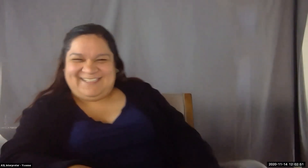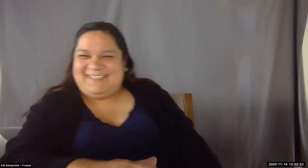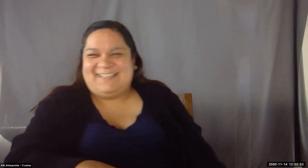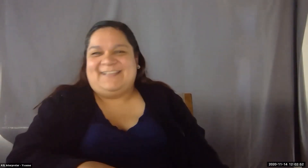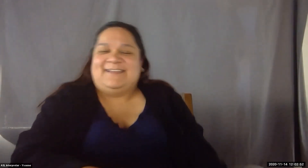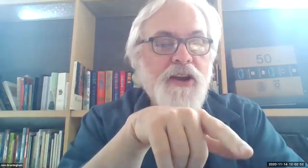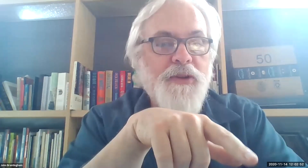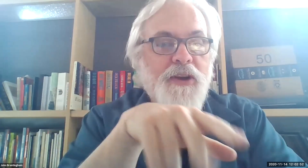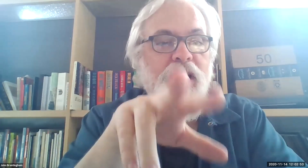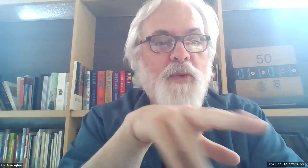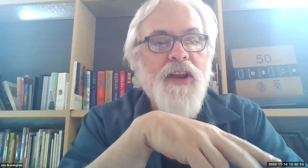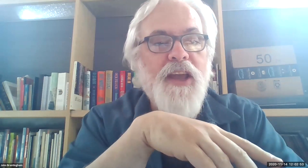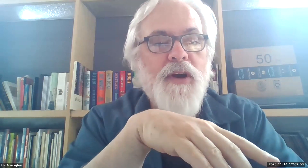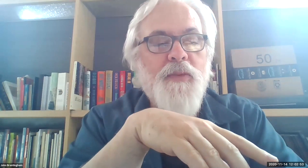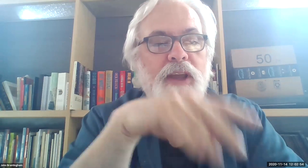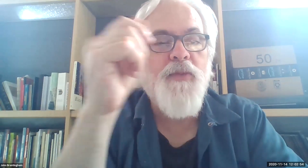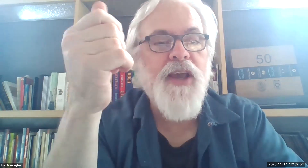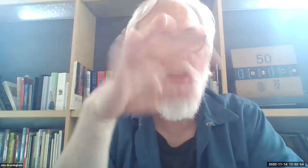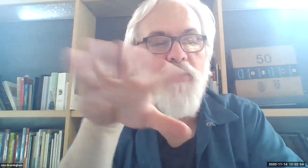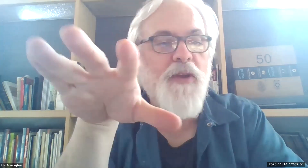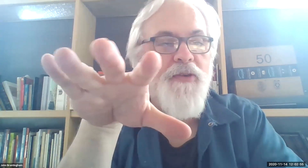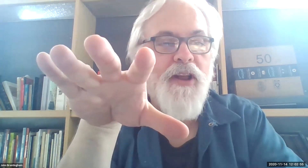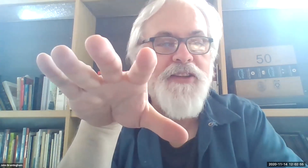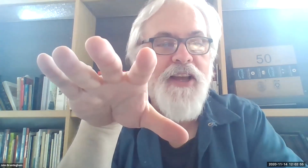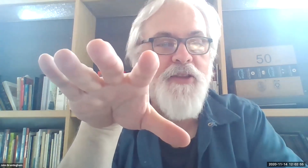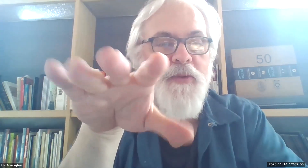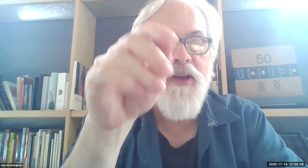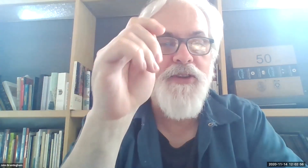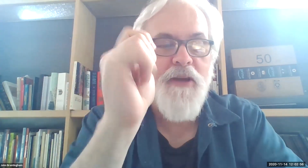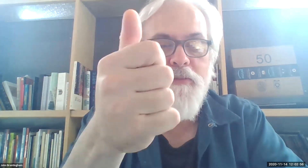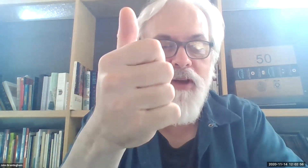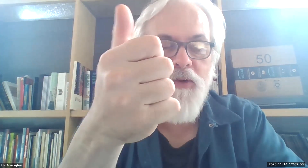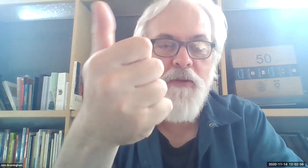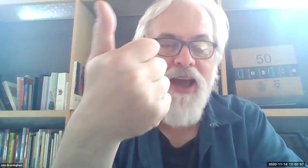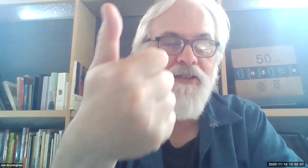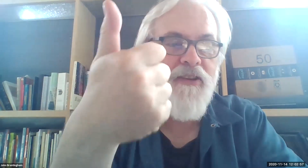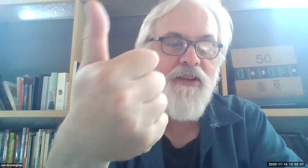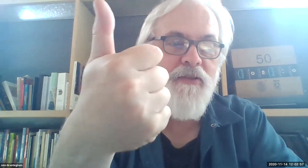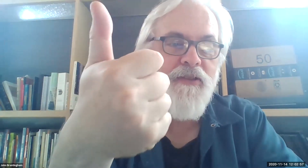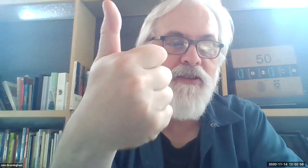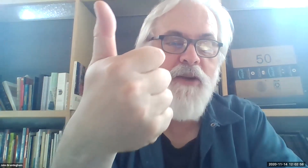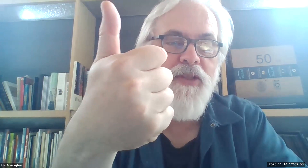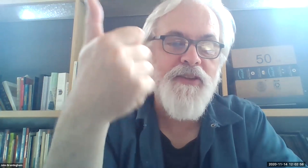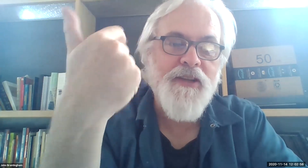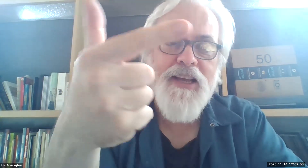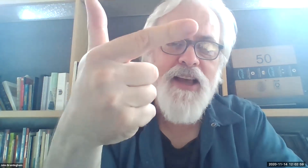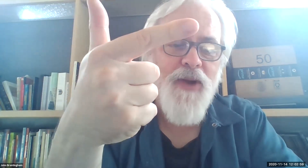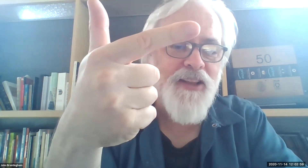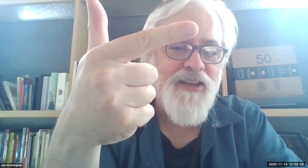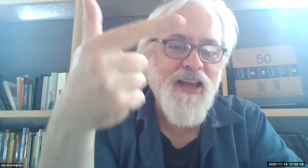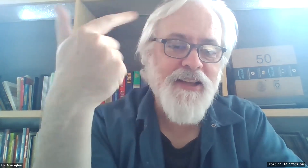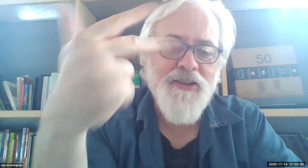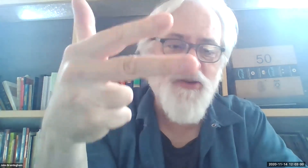like last time when Antonio was there, we had one night where we got all the creepy crawlies out of the way. We saw bats stayed with us,